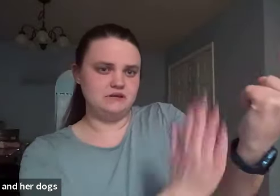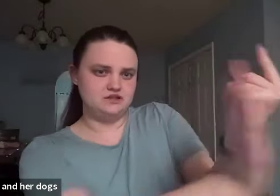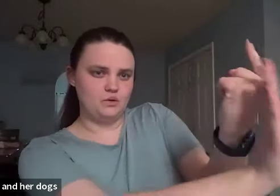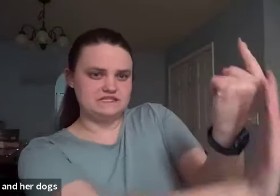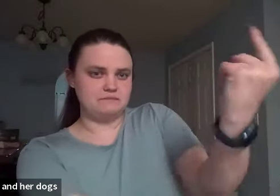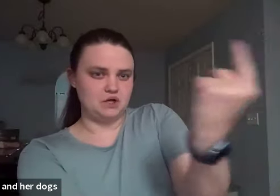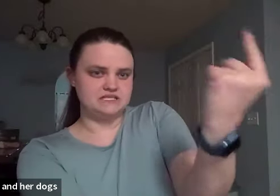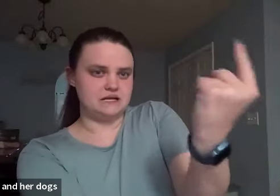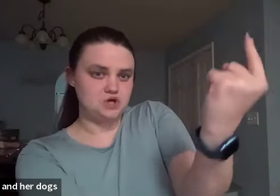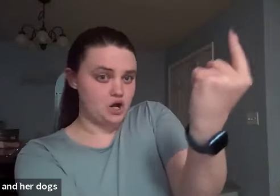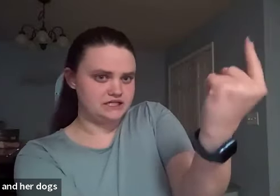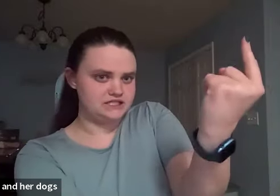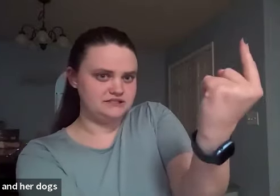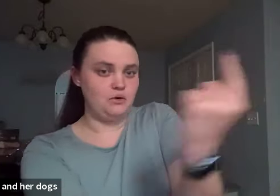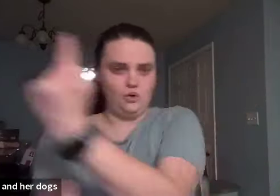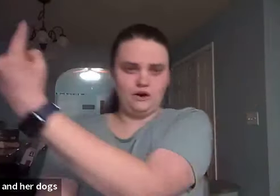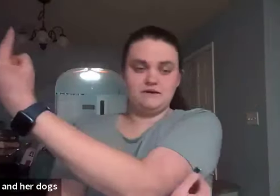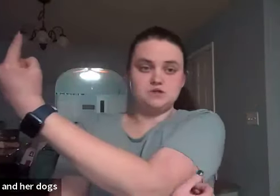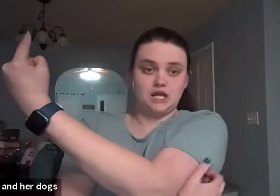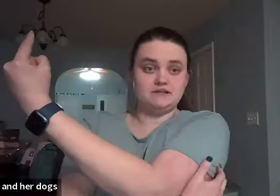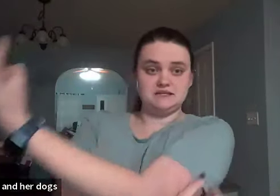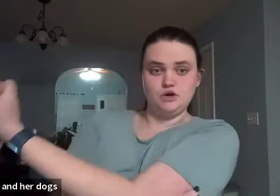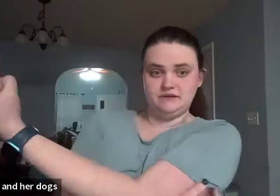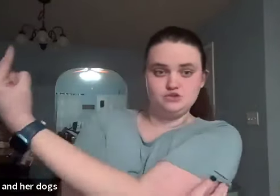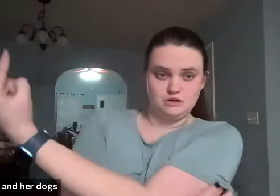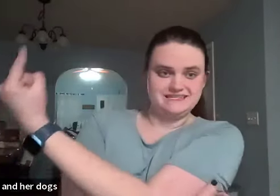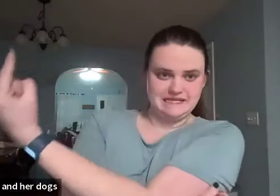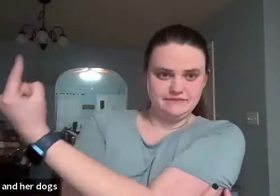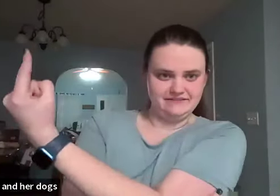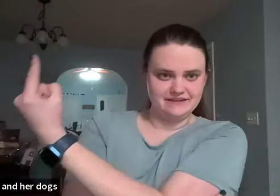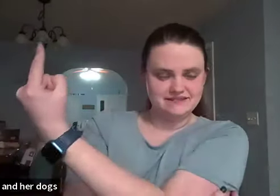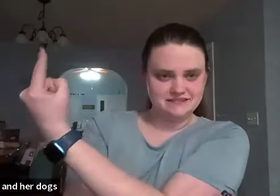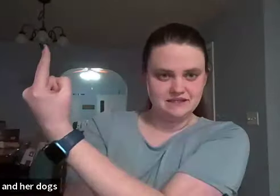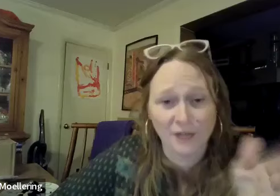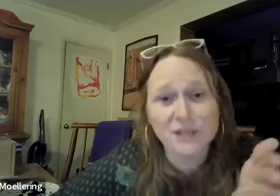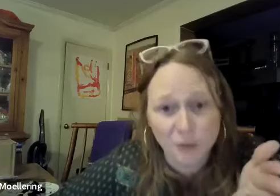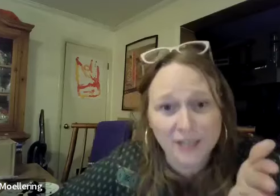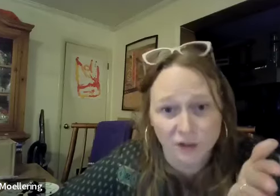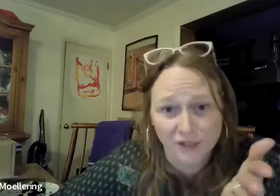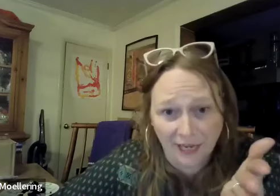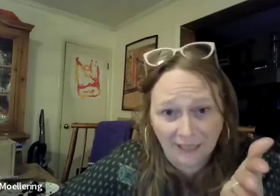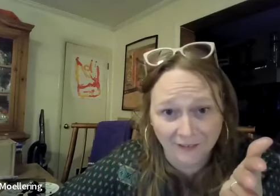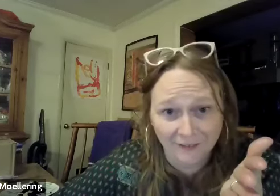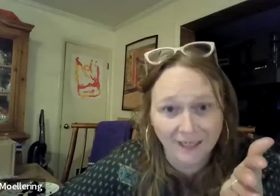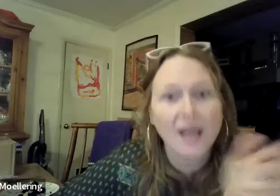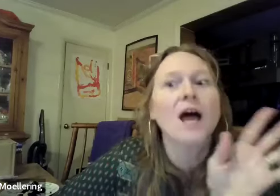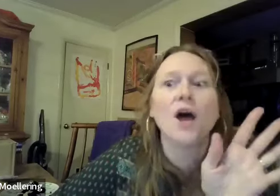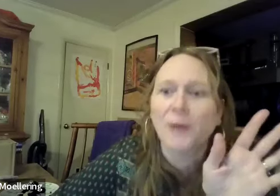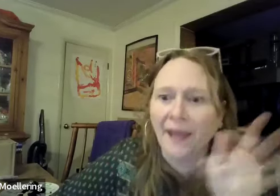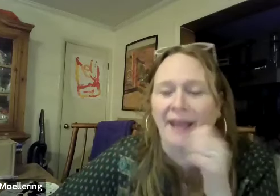be towards the person I'm talking to, or if I'm talking about someone, it'd be towards them like Okay, this. so that's a directional sign. Yes.